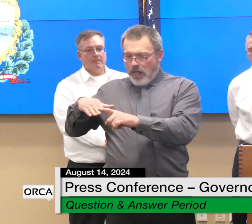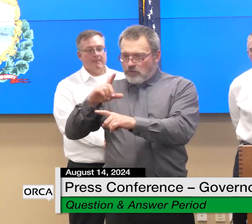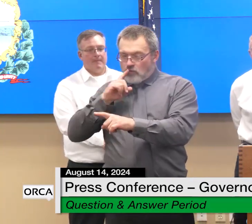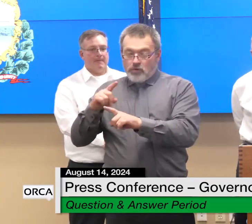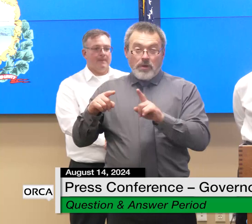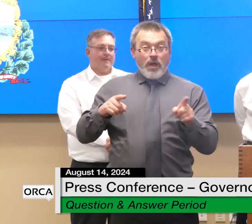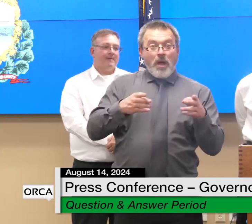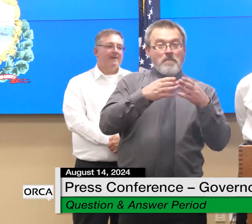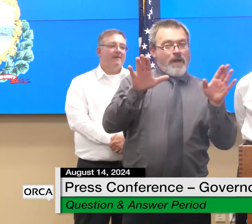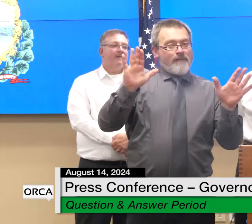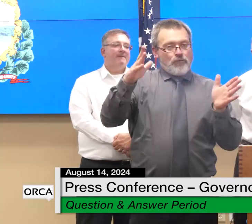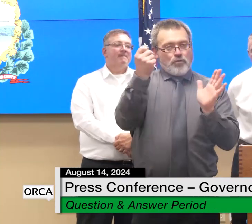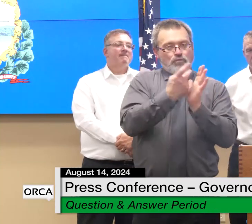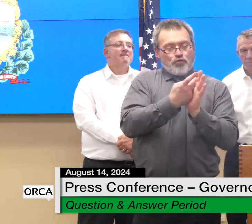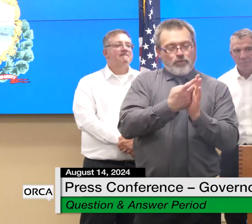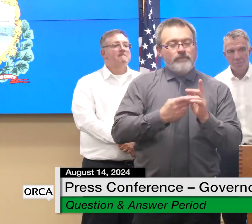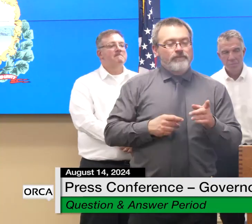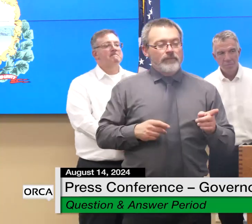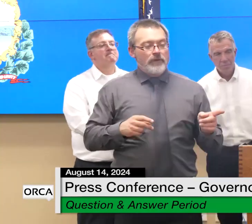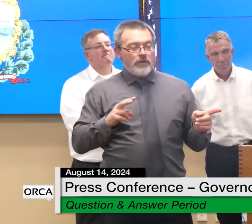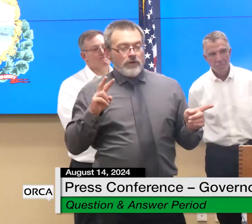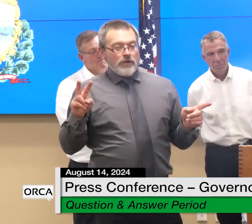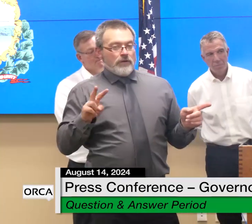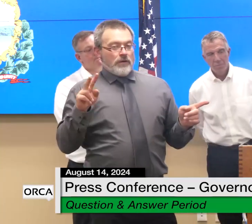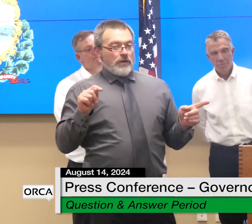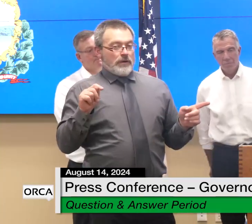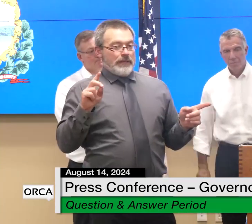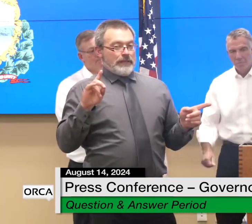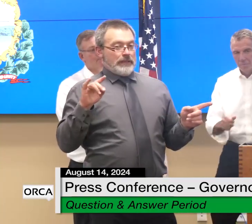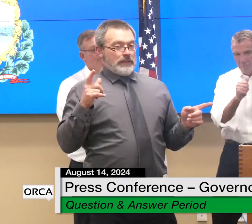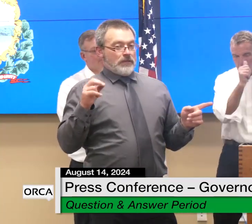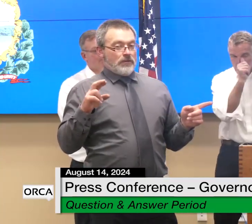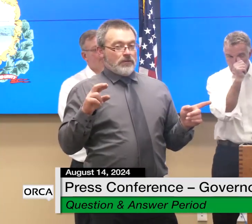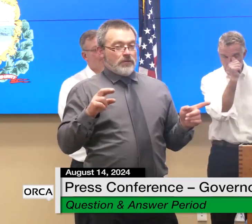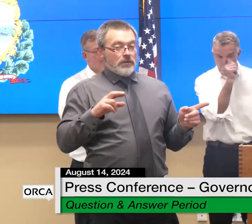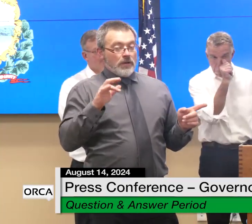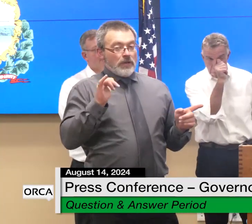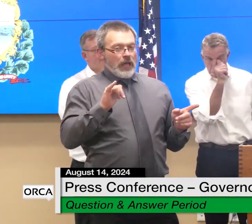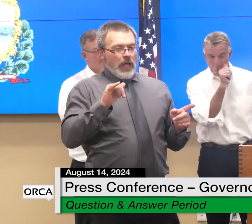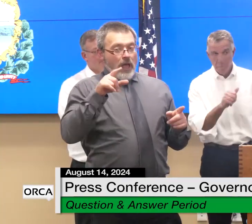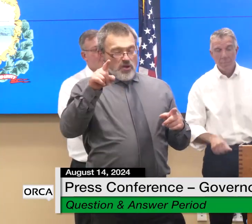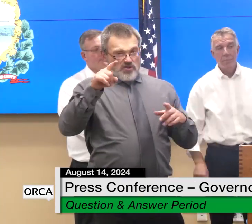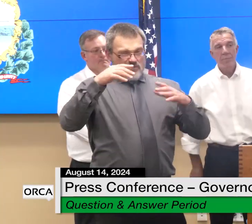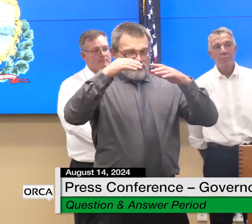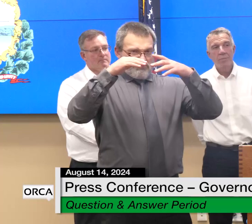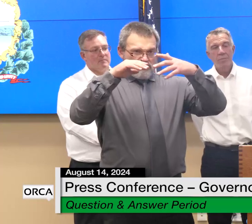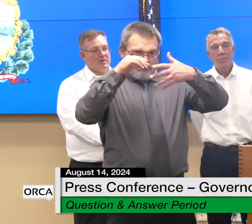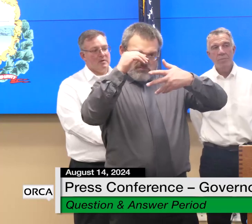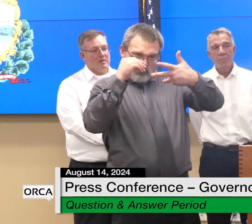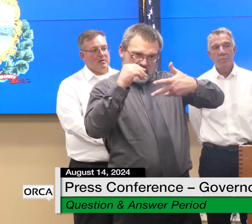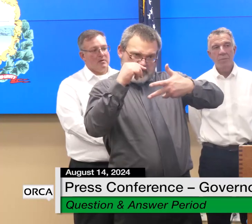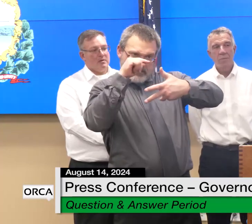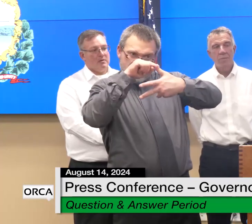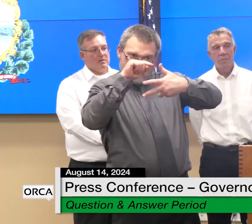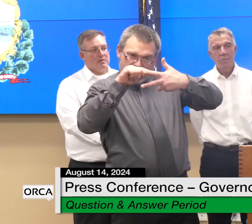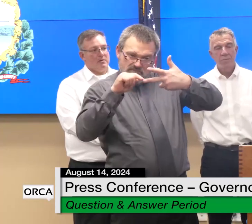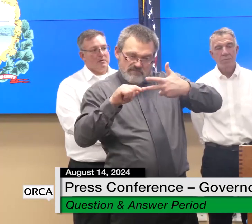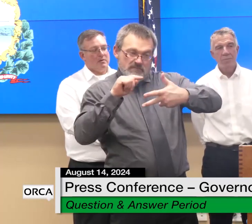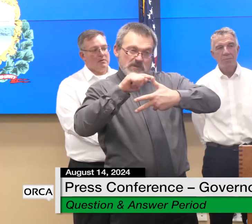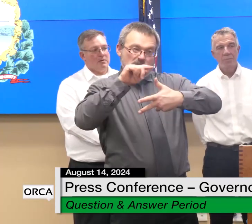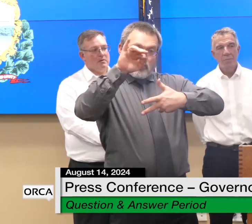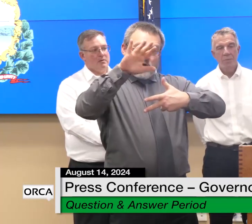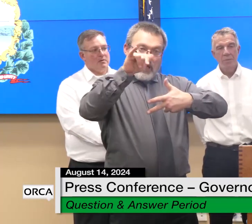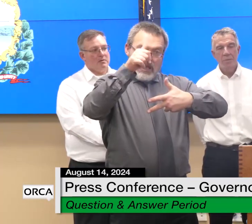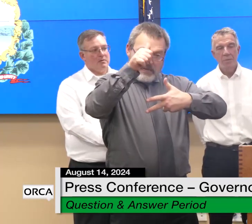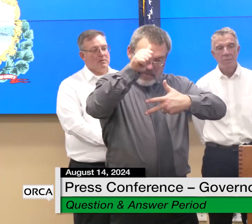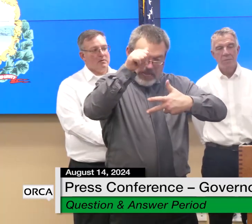So those would be separate declarations for July 10th and July 30th? Yes, because of the way the Stafford Act is constructed,